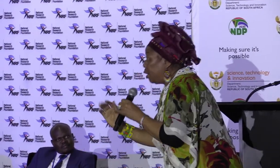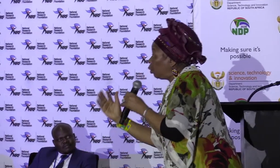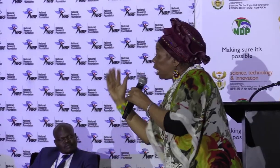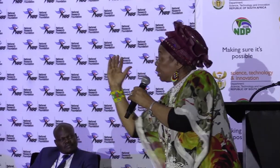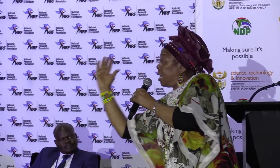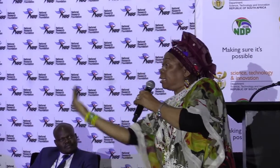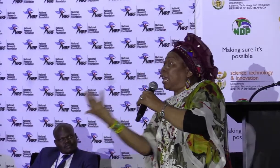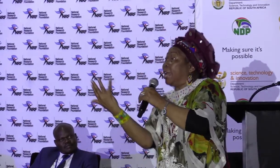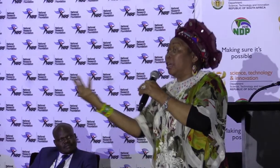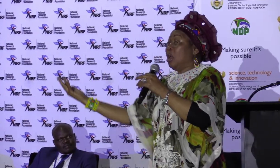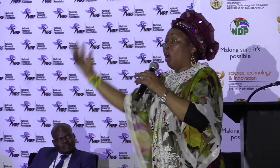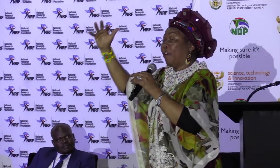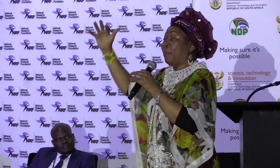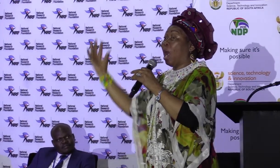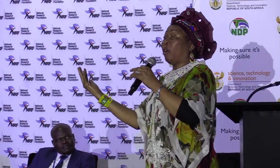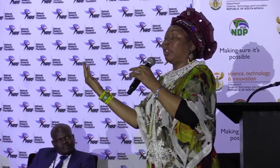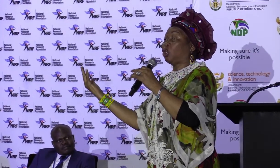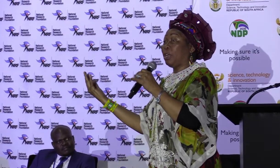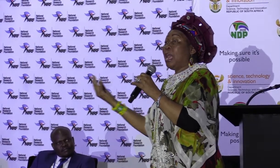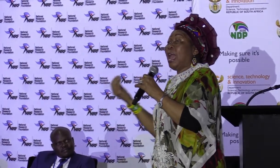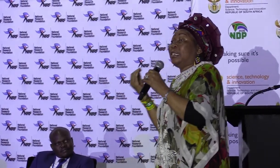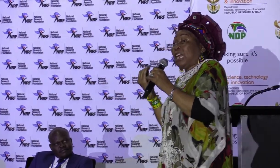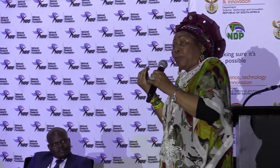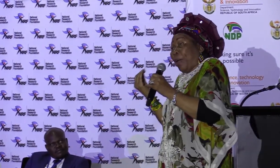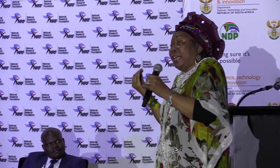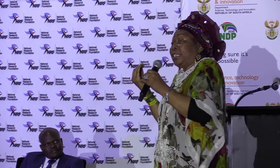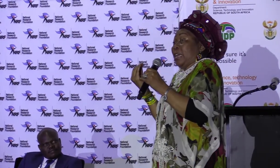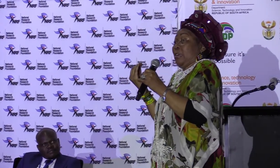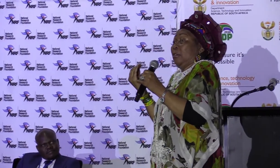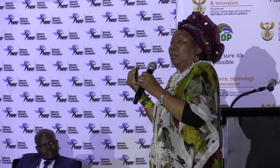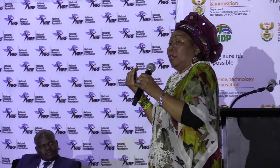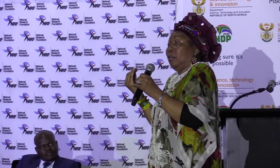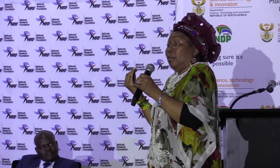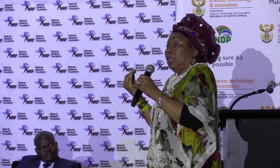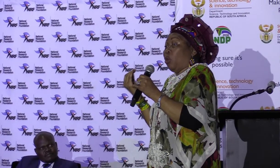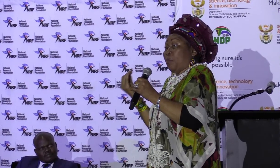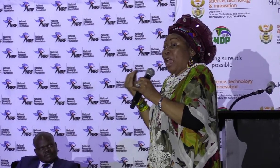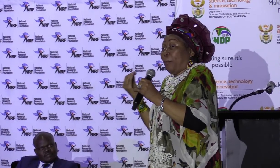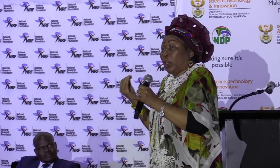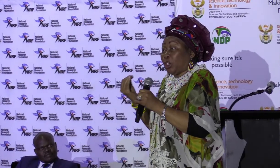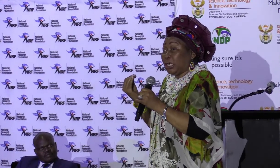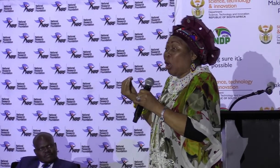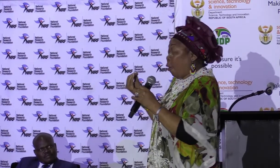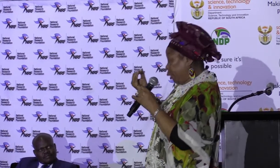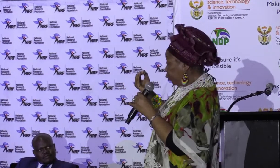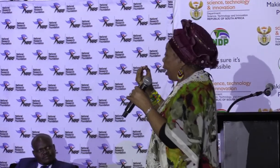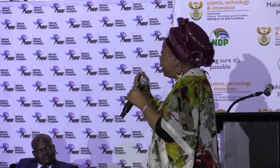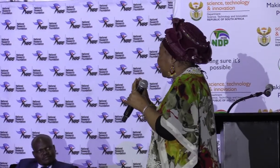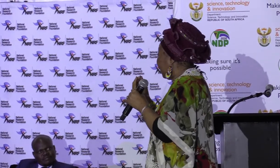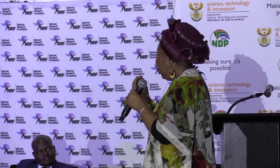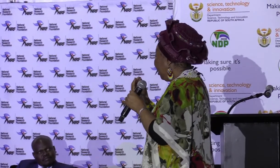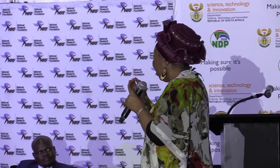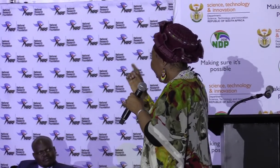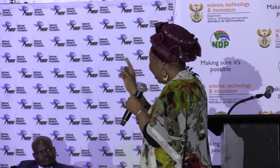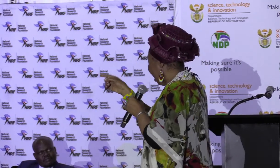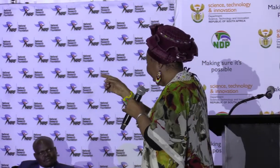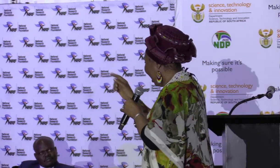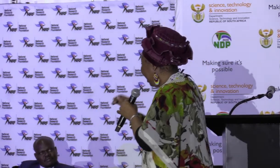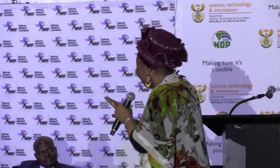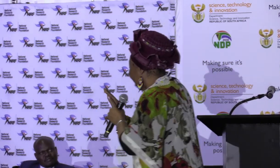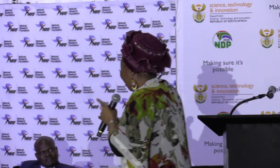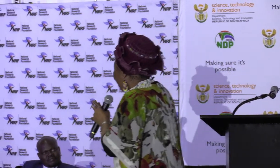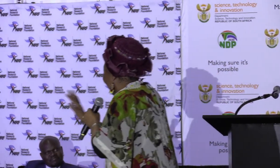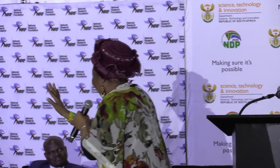brushes. And then he would take the inside of a bark of a tree and start painting. He would make portraits of his friends. I'm